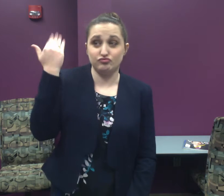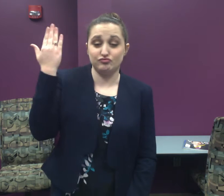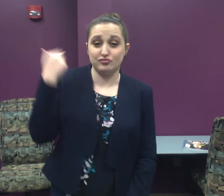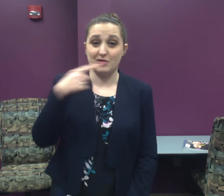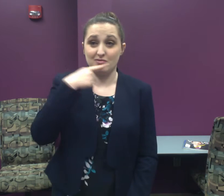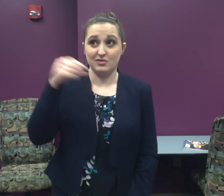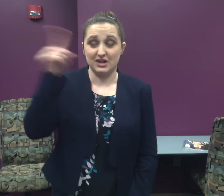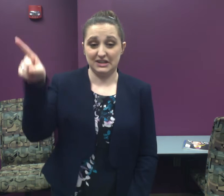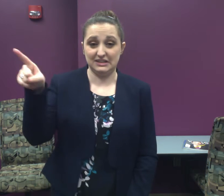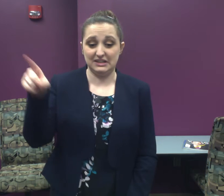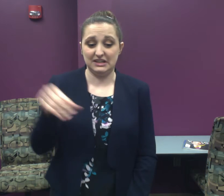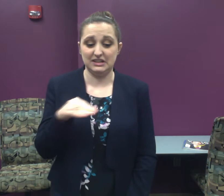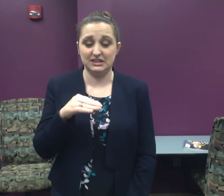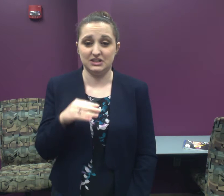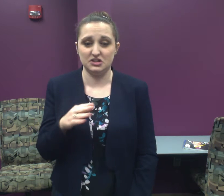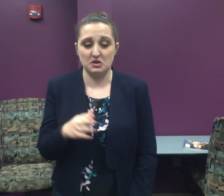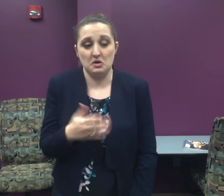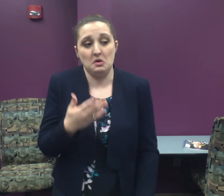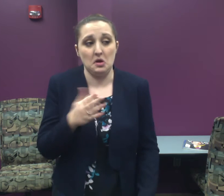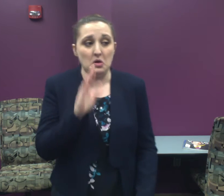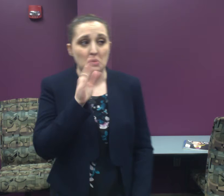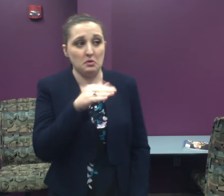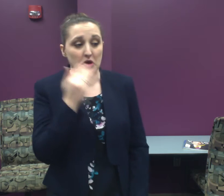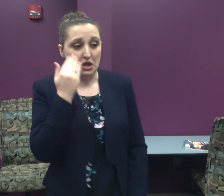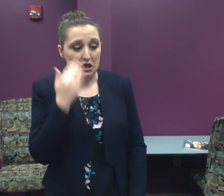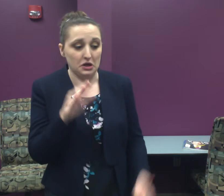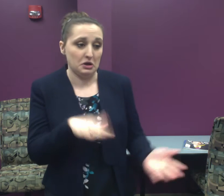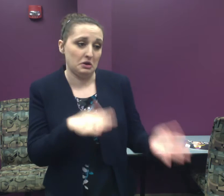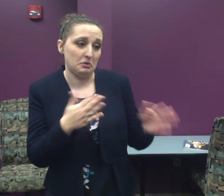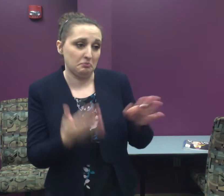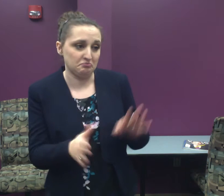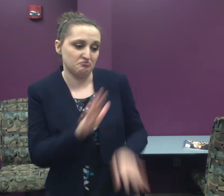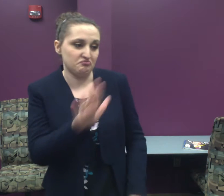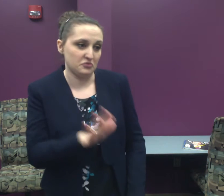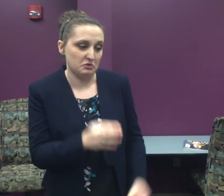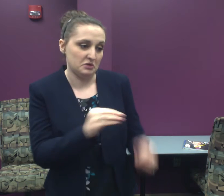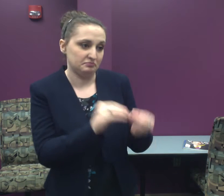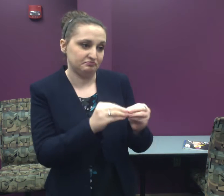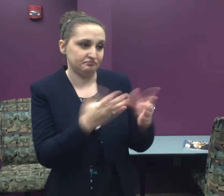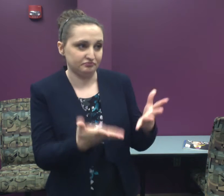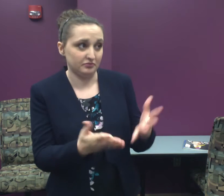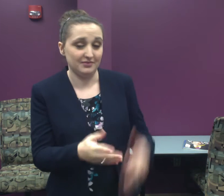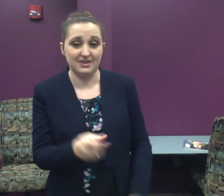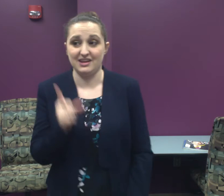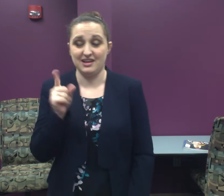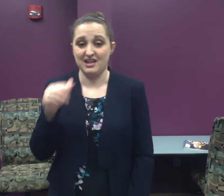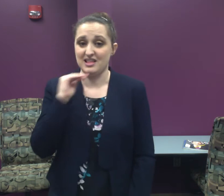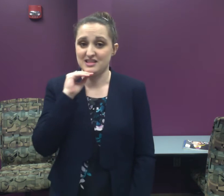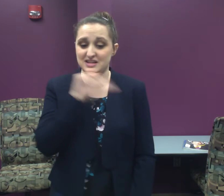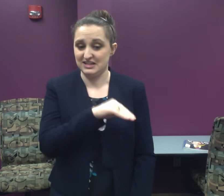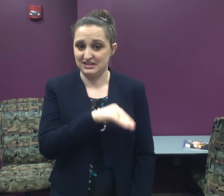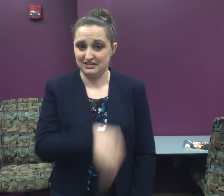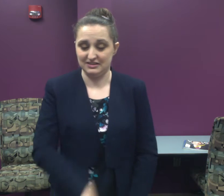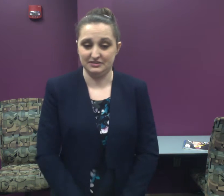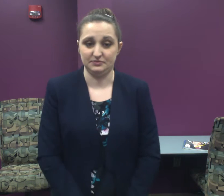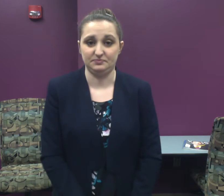they're exaggerating those numbers, not that many people died. As it turns out, they were downplaying. They lied. There